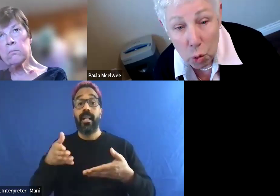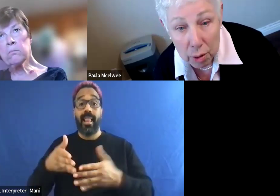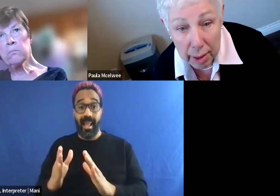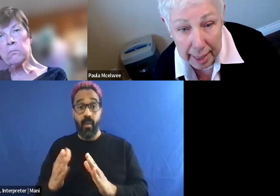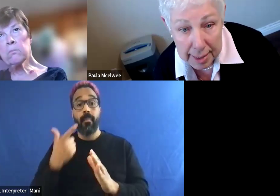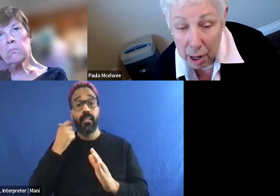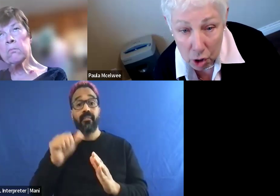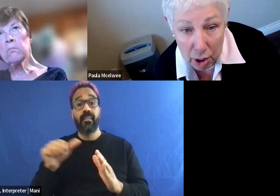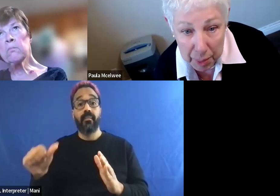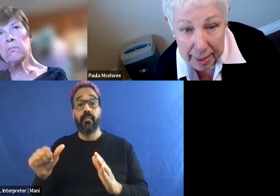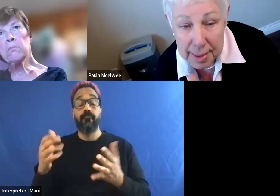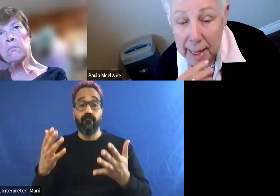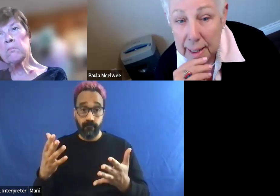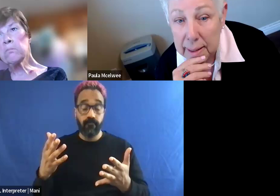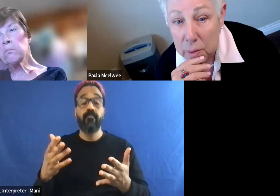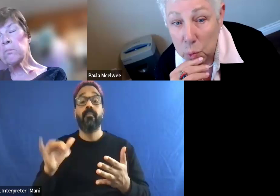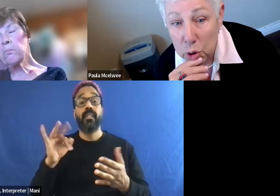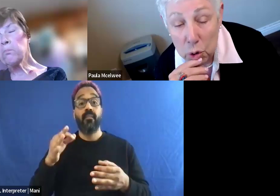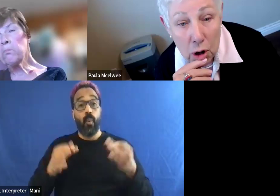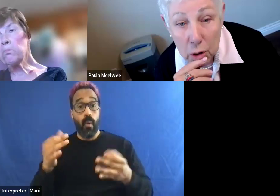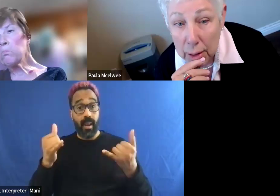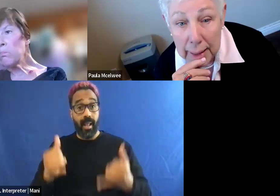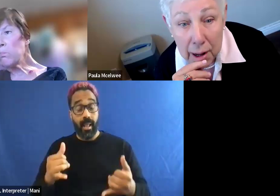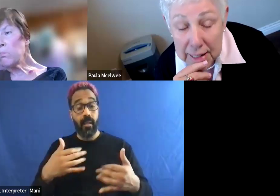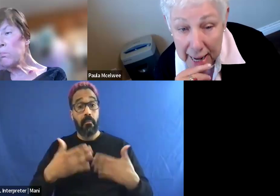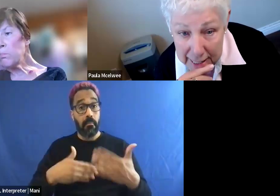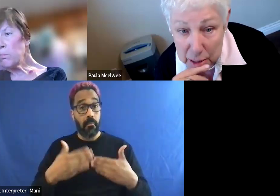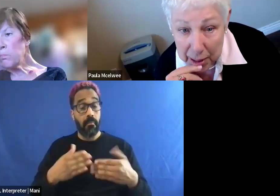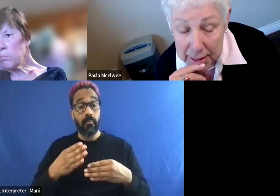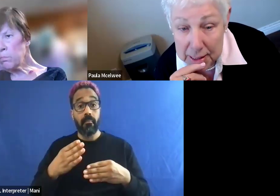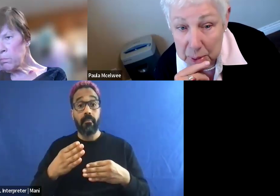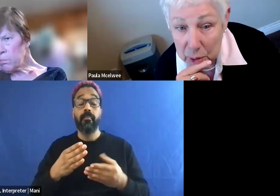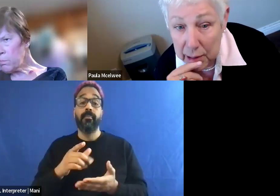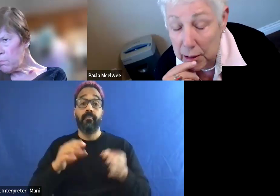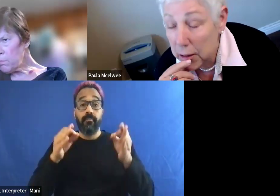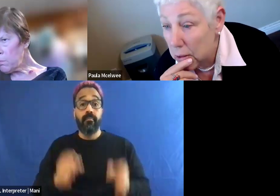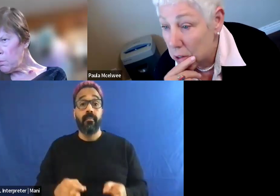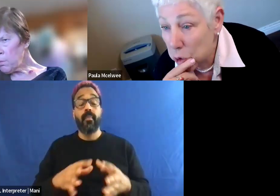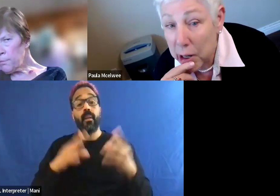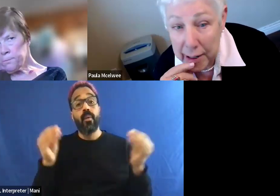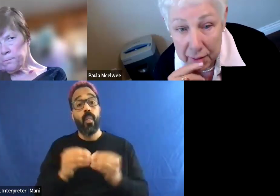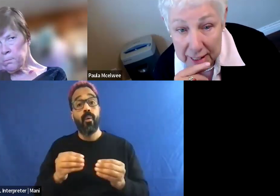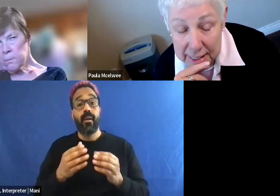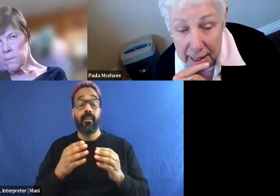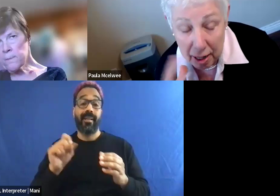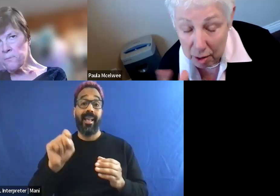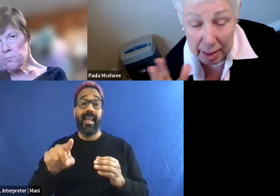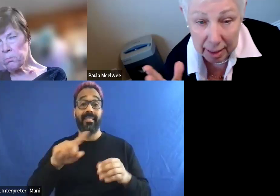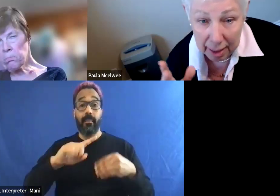the court case outcome is that we're no longer allowed to ask about disability during an